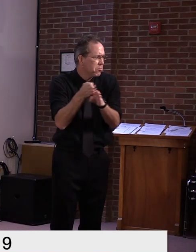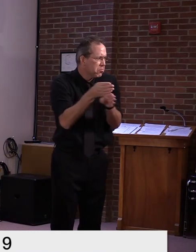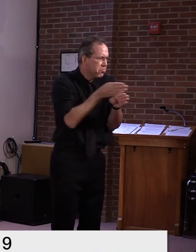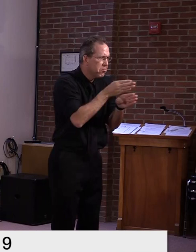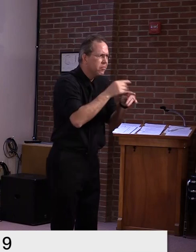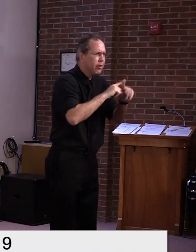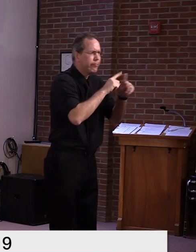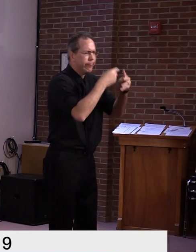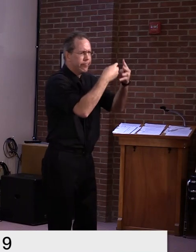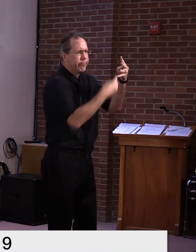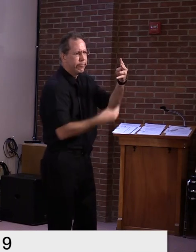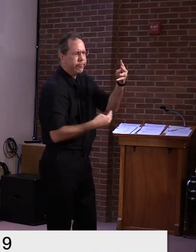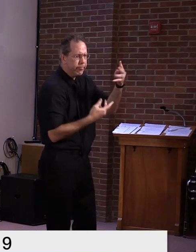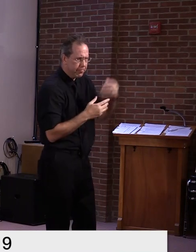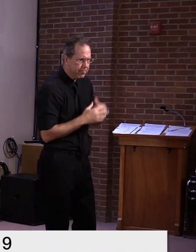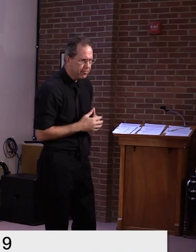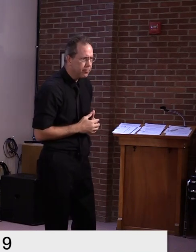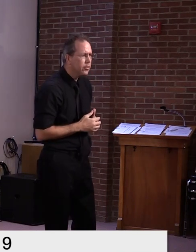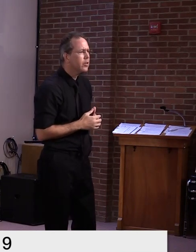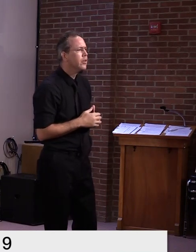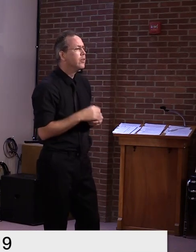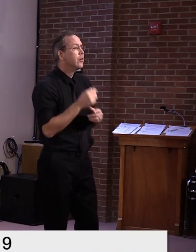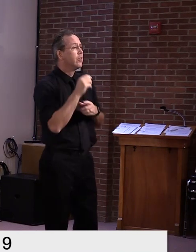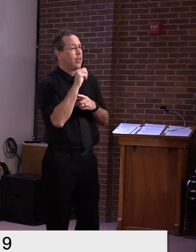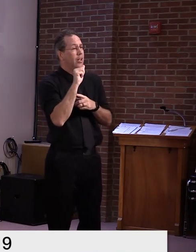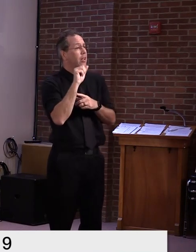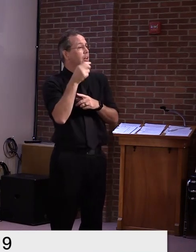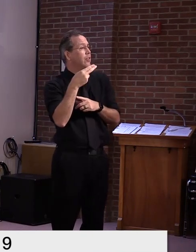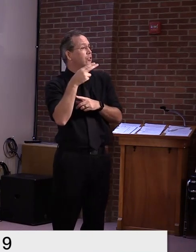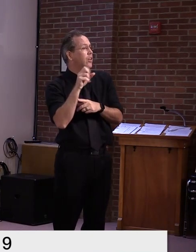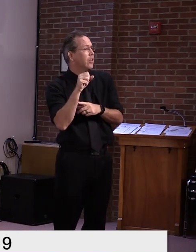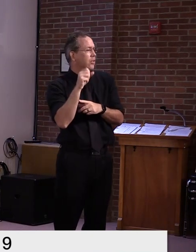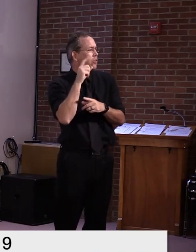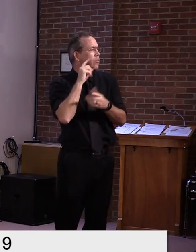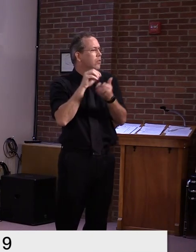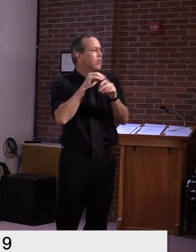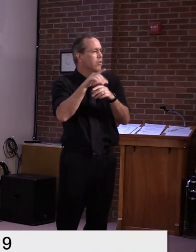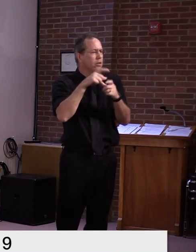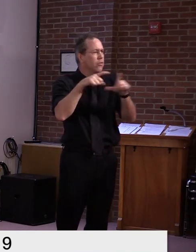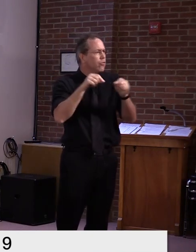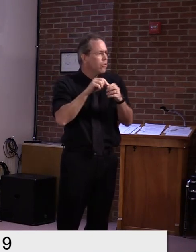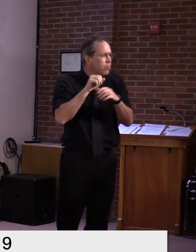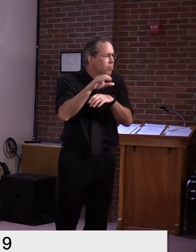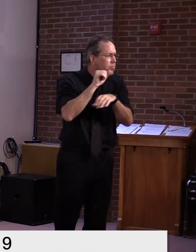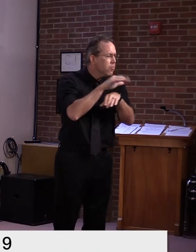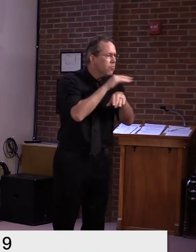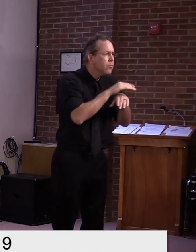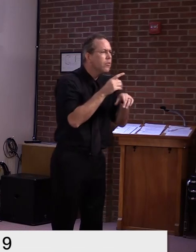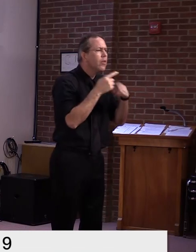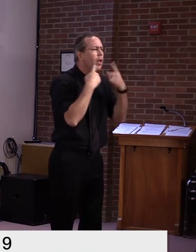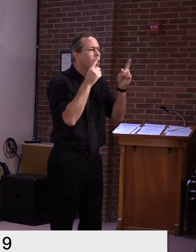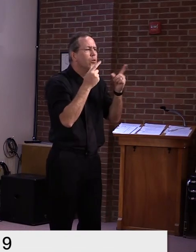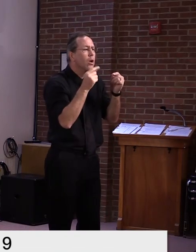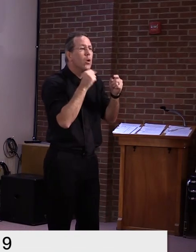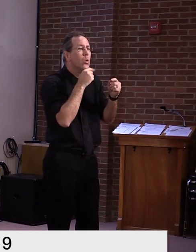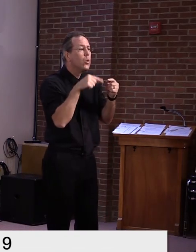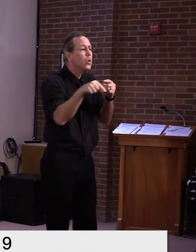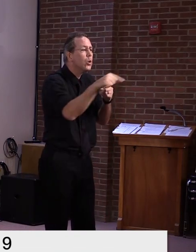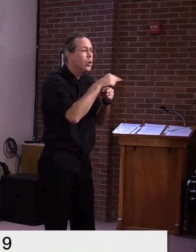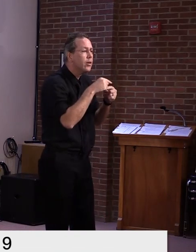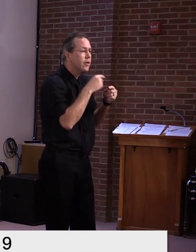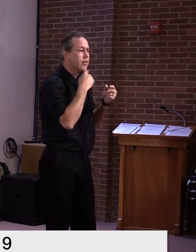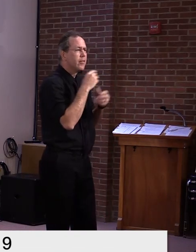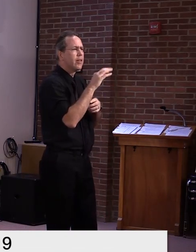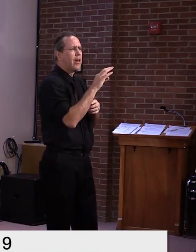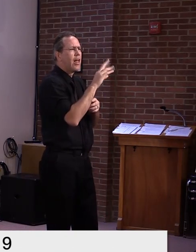AHS will be issuing the first award notifications to 93 early next week, 93 providers early next